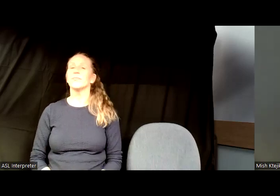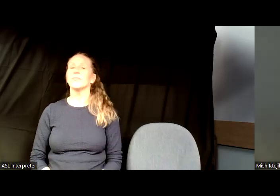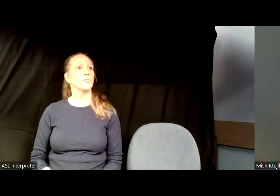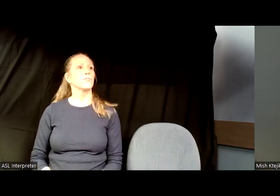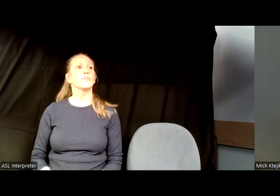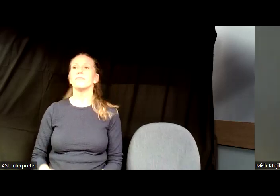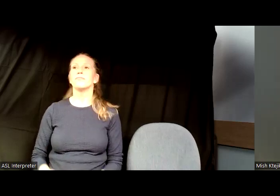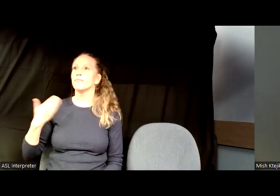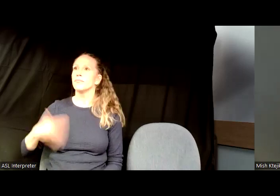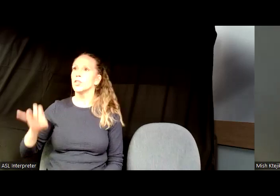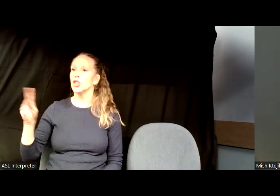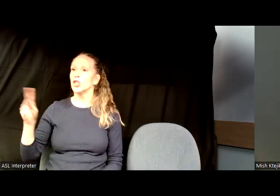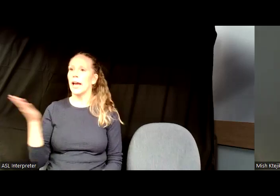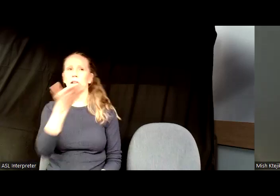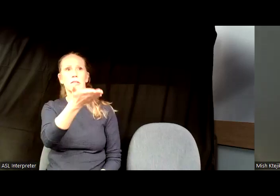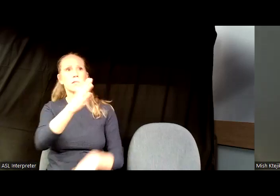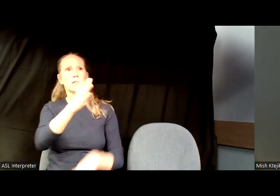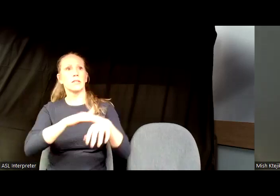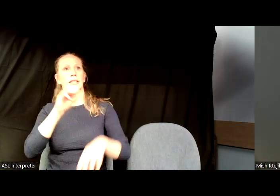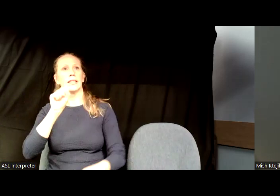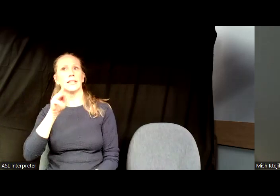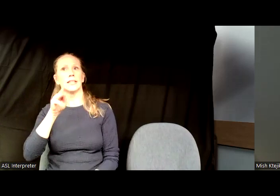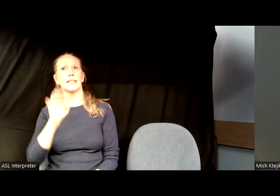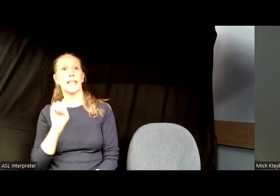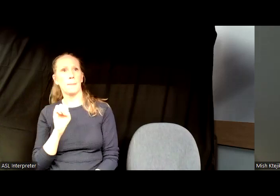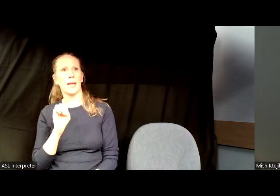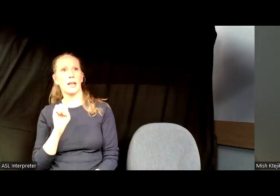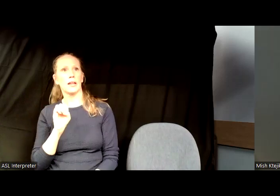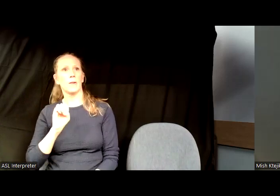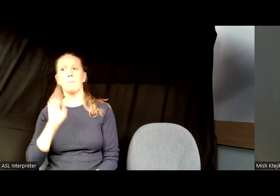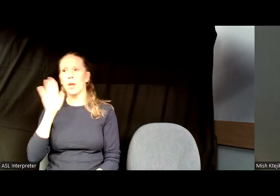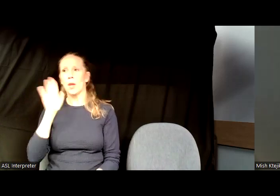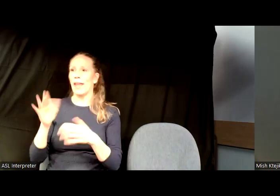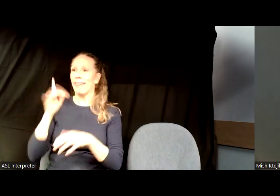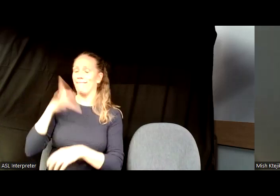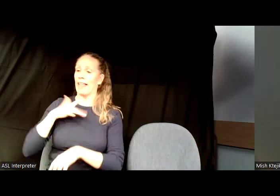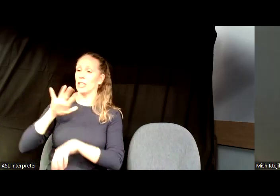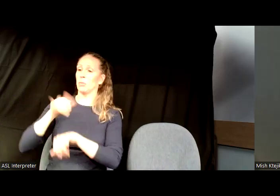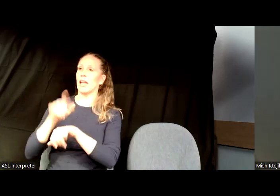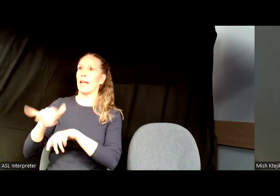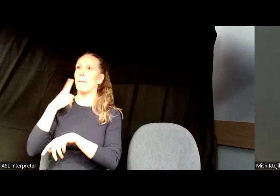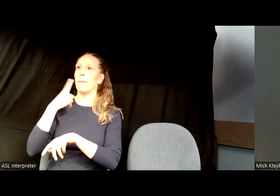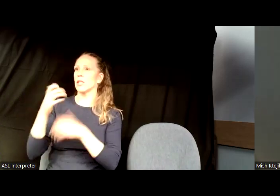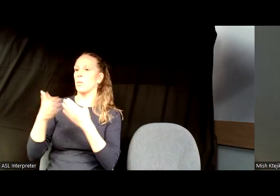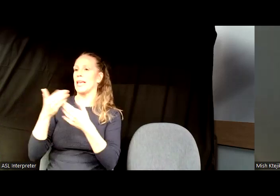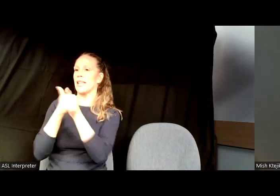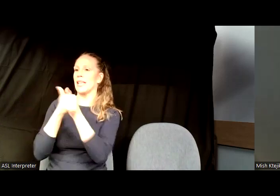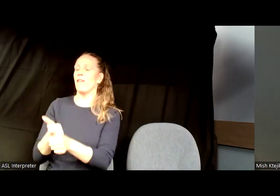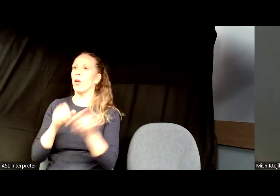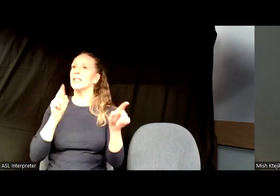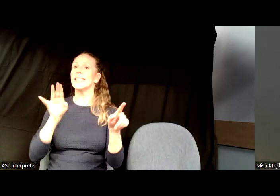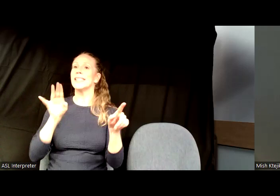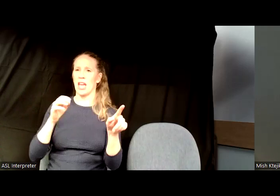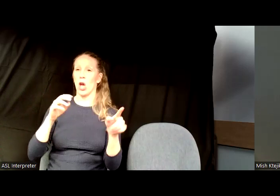This is John. I think that's how we should set up the rule. It'll be easier to follow. Real quick, when you say get the hours, do